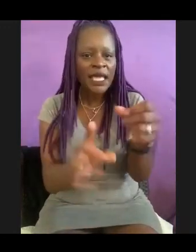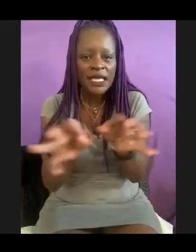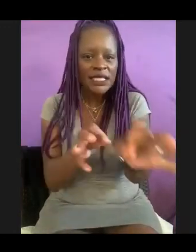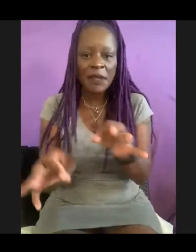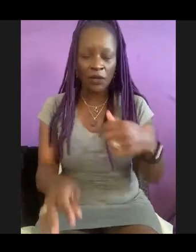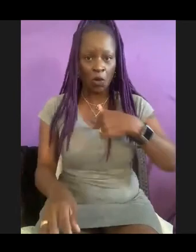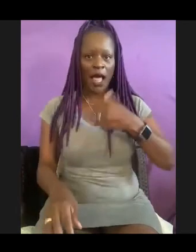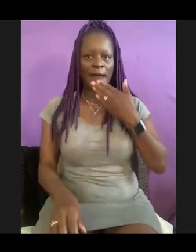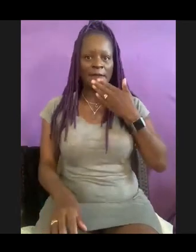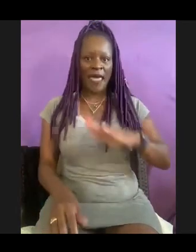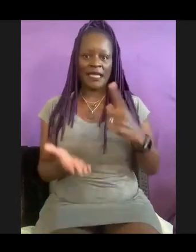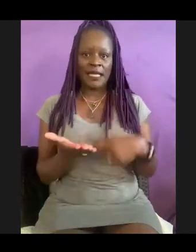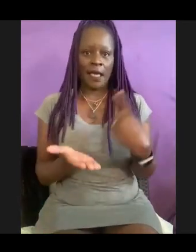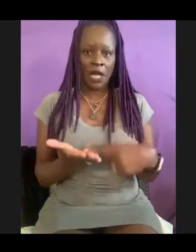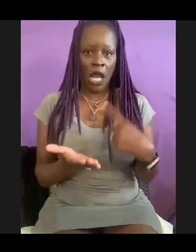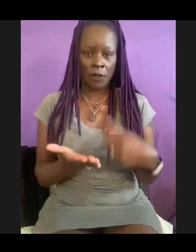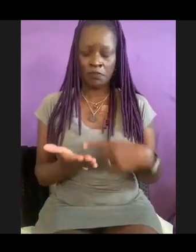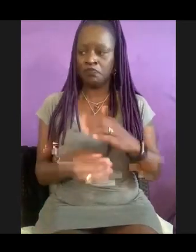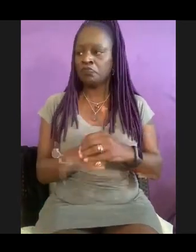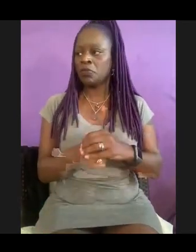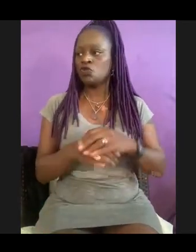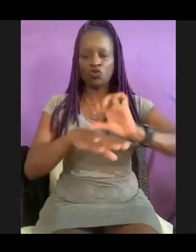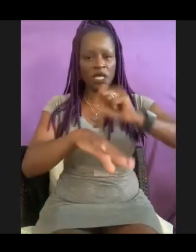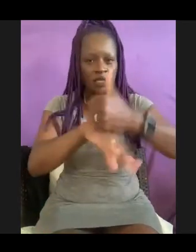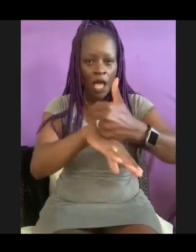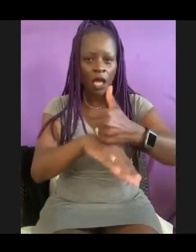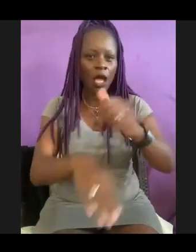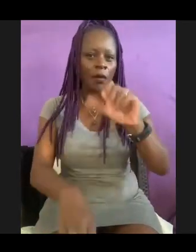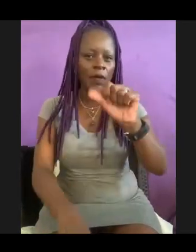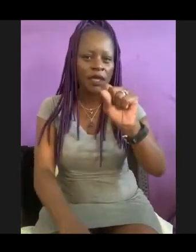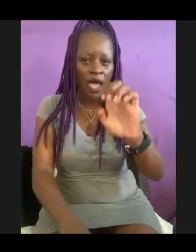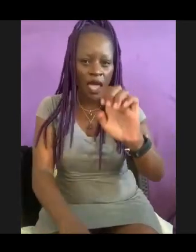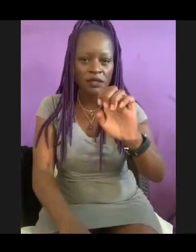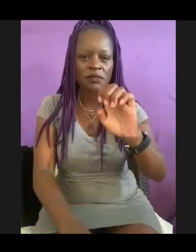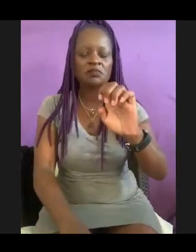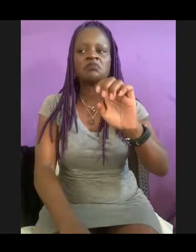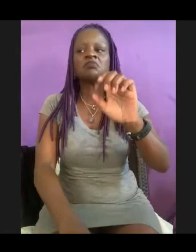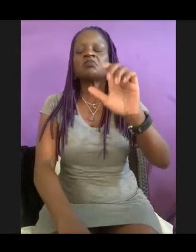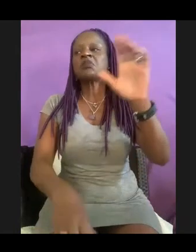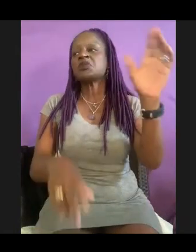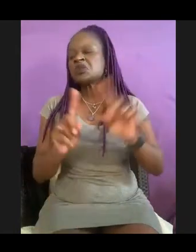After the case was filed, the determination was that it was a culture difference in how